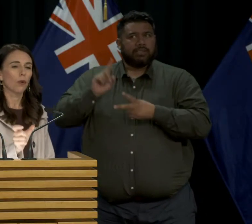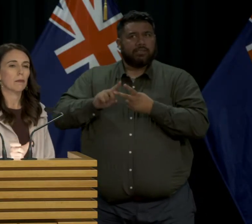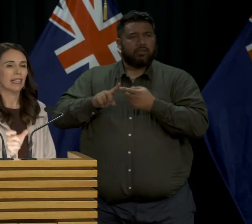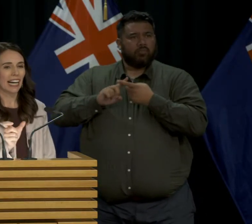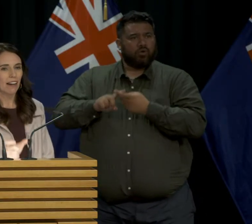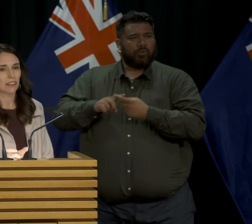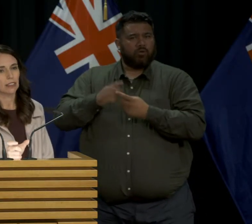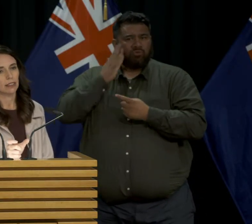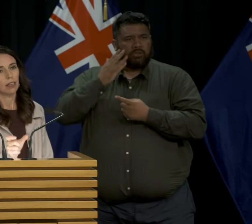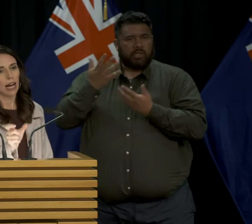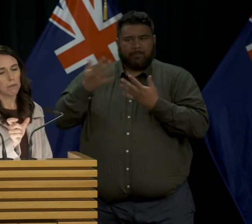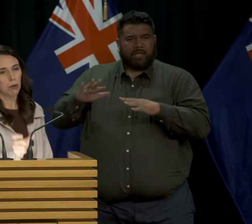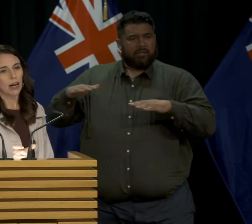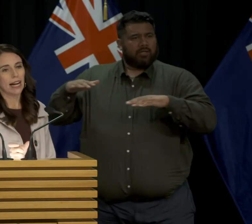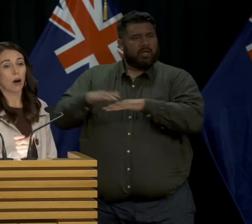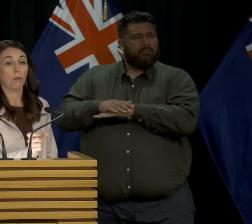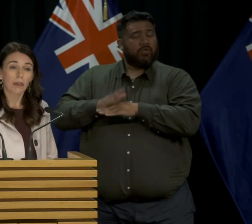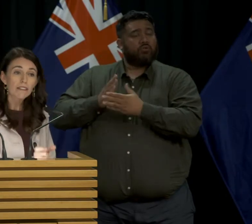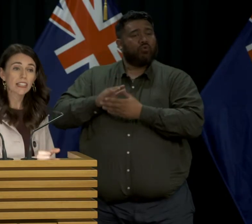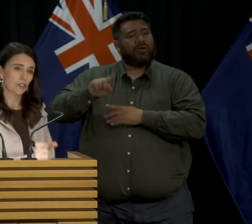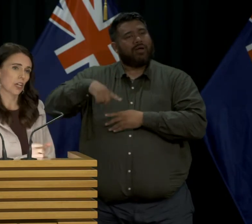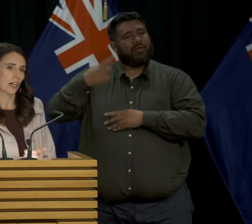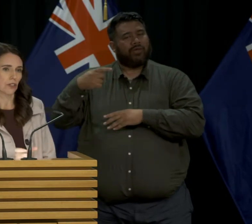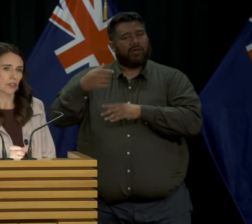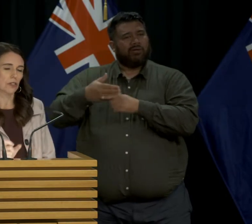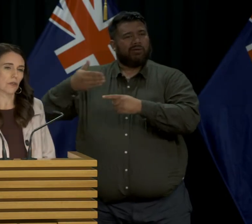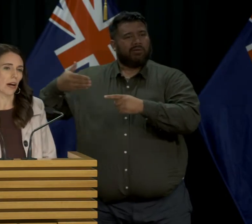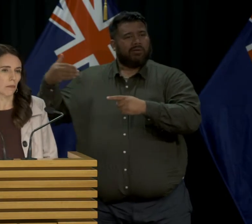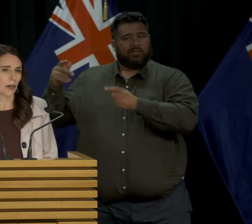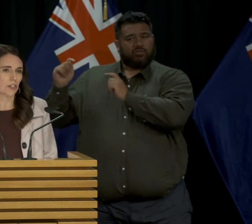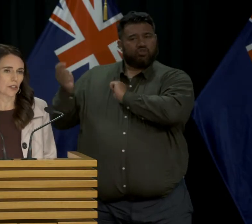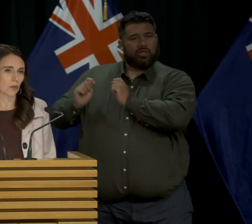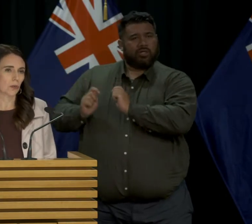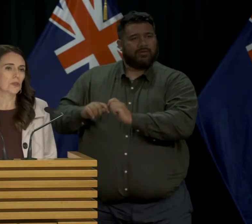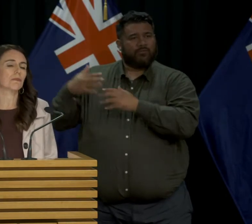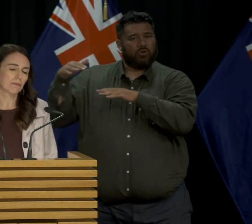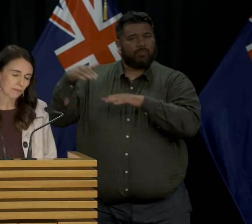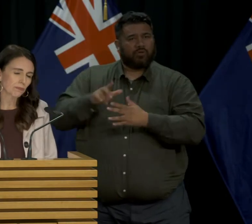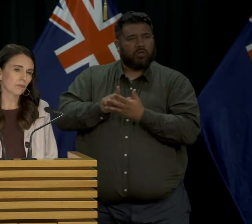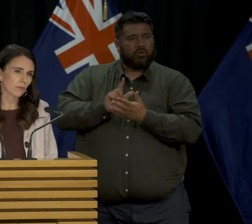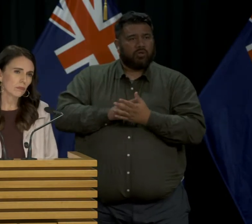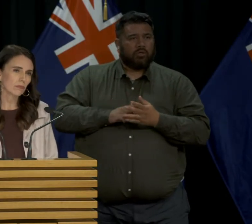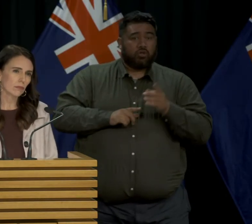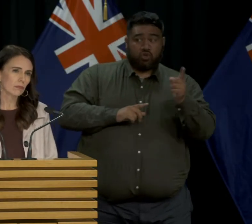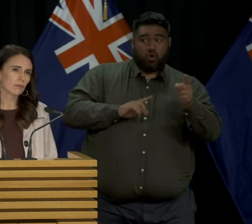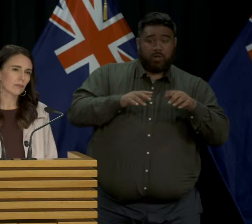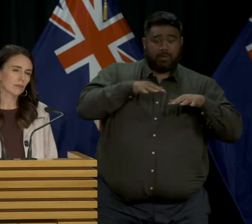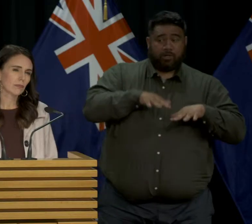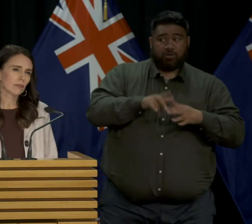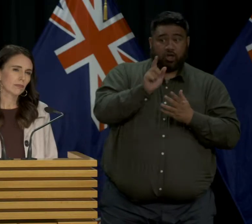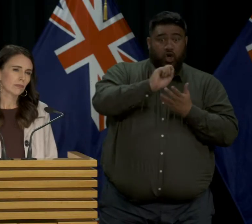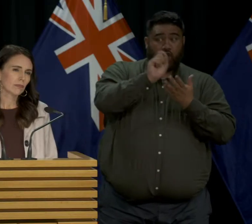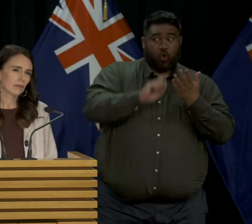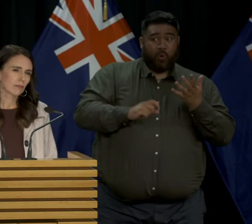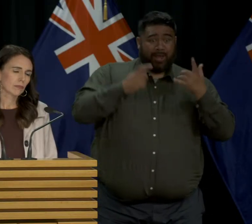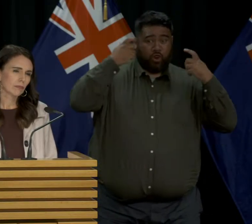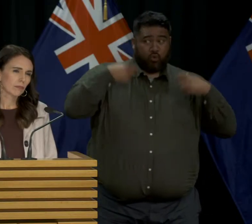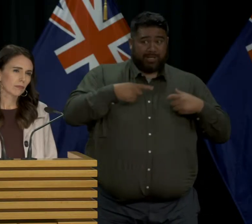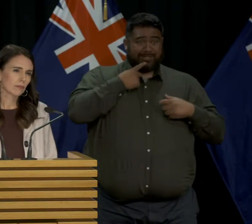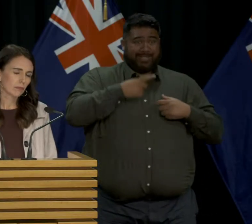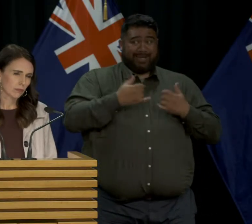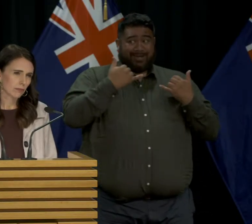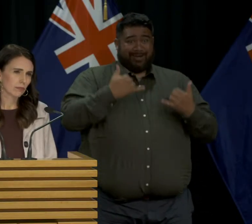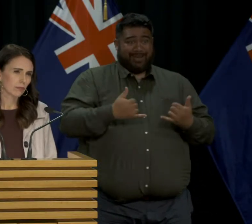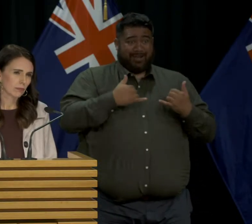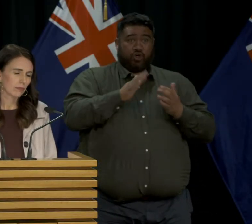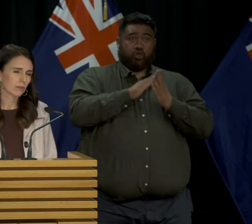should have already been covered by our previous changes to our immigration laws. Lawyers are talking about they've got cases of people who